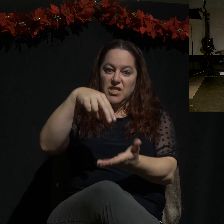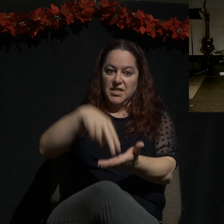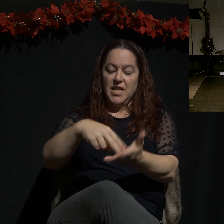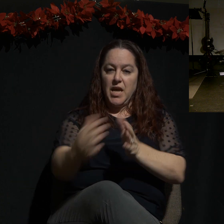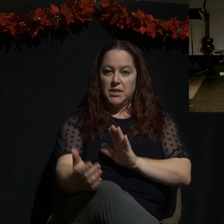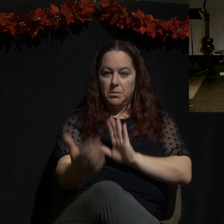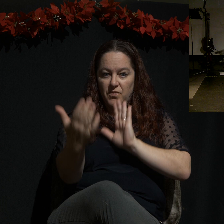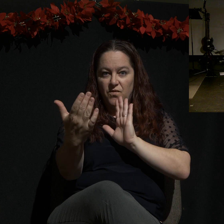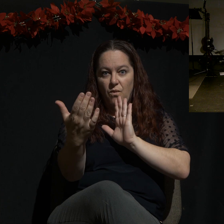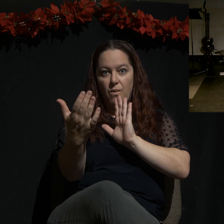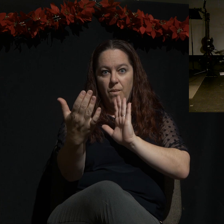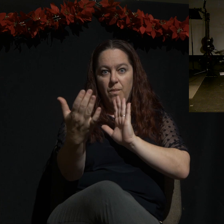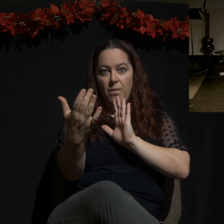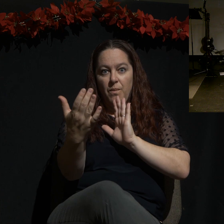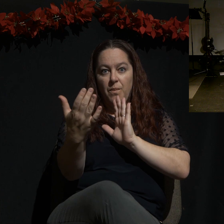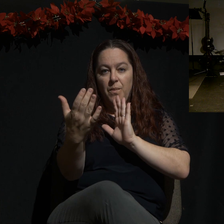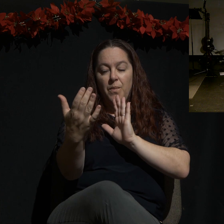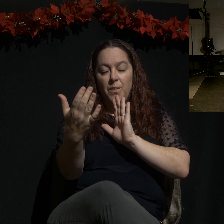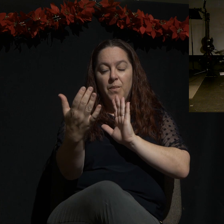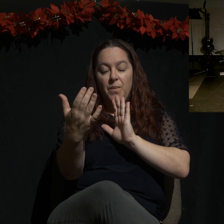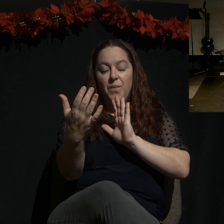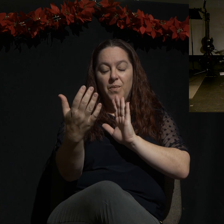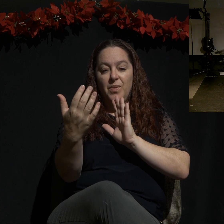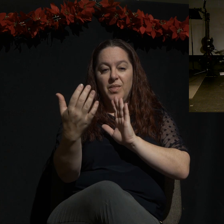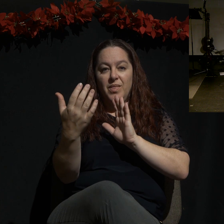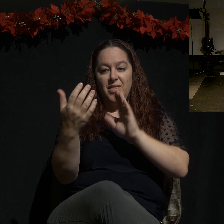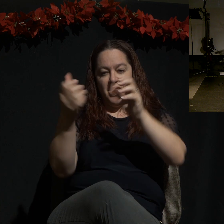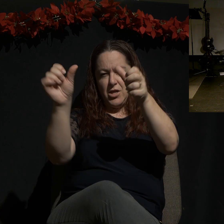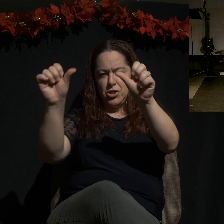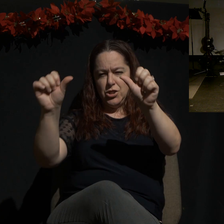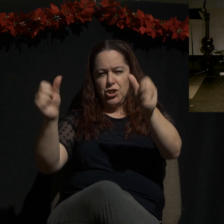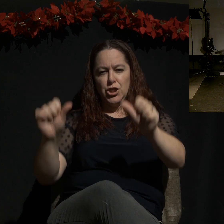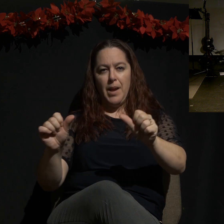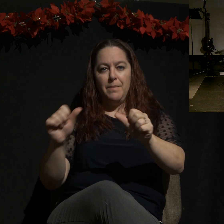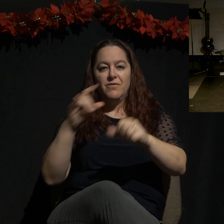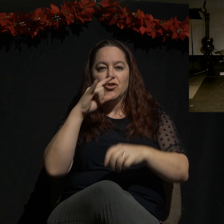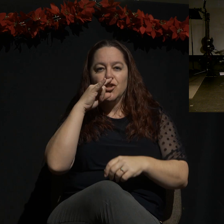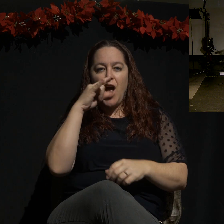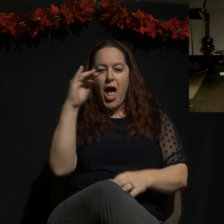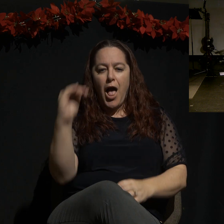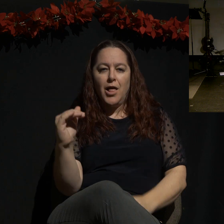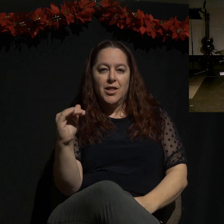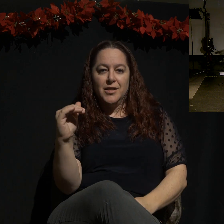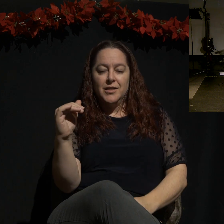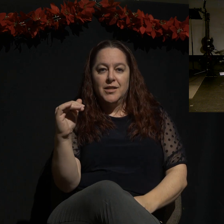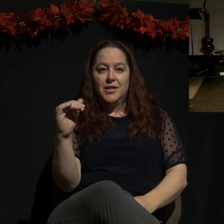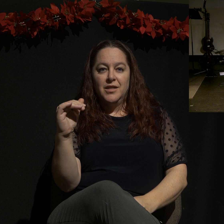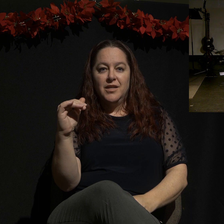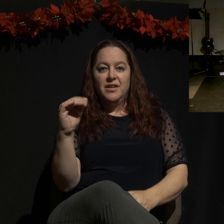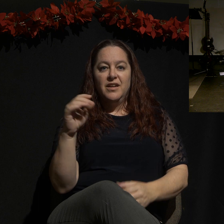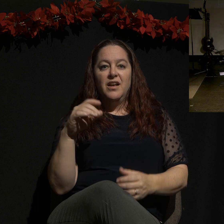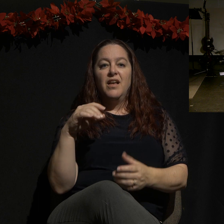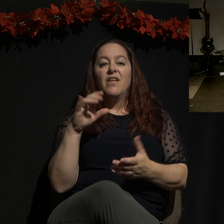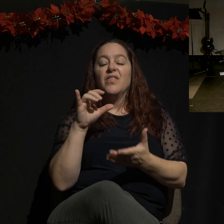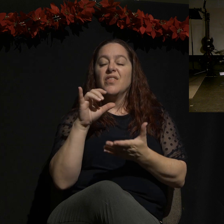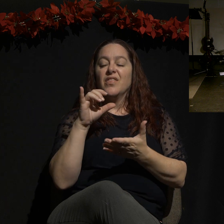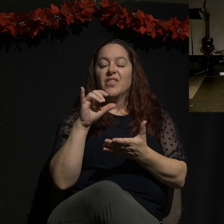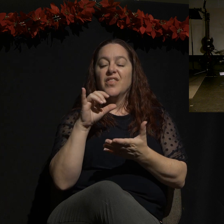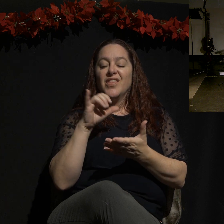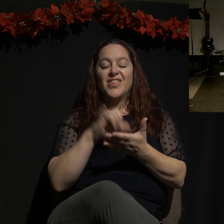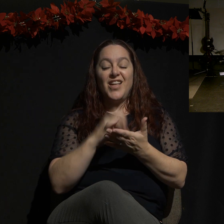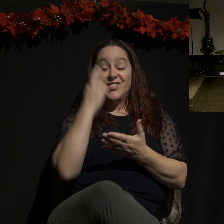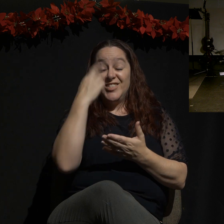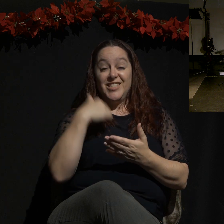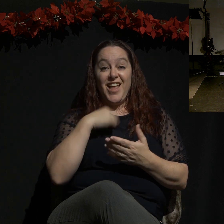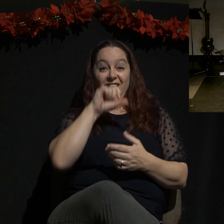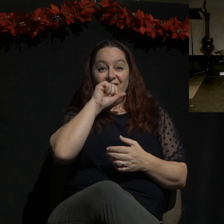them in the shape of this child. And that is why I love